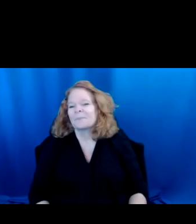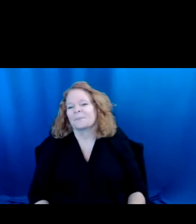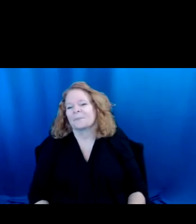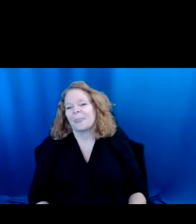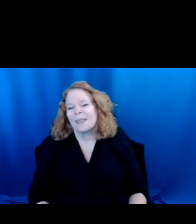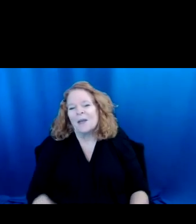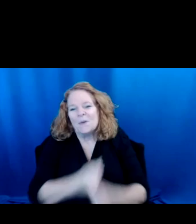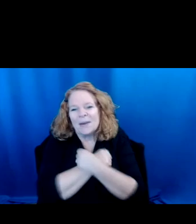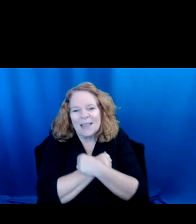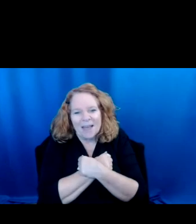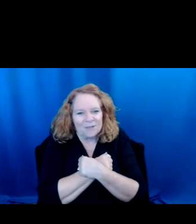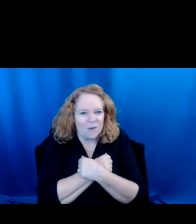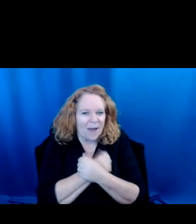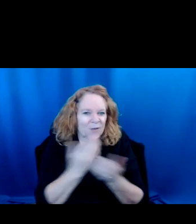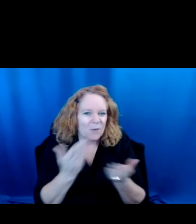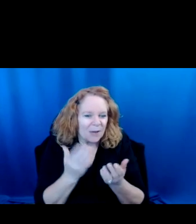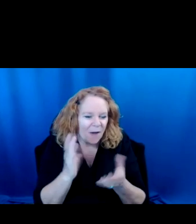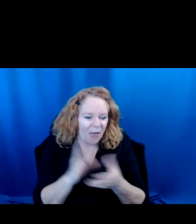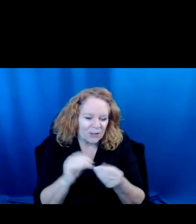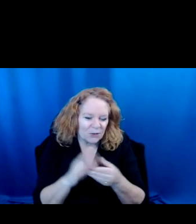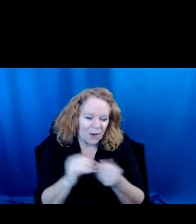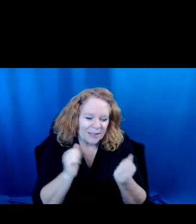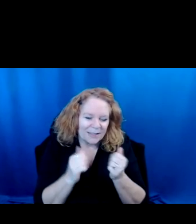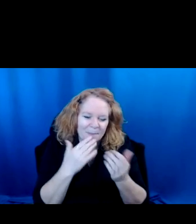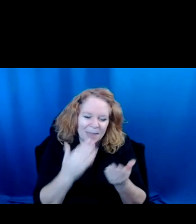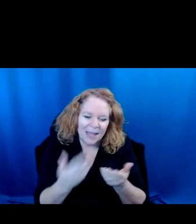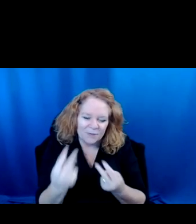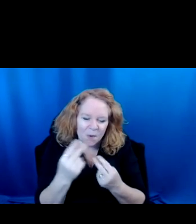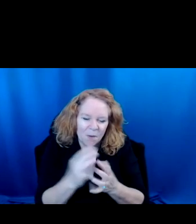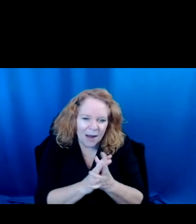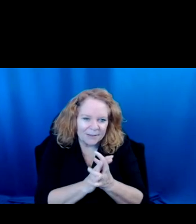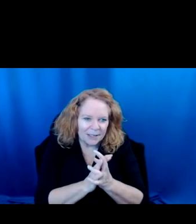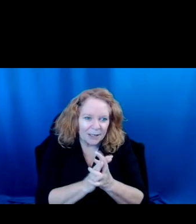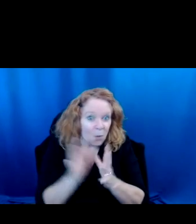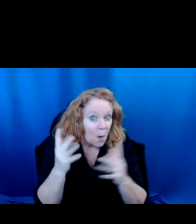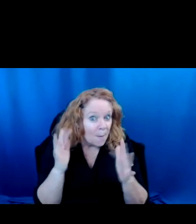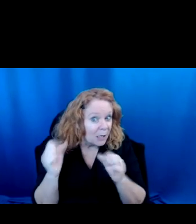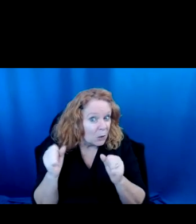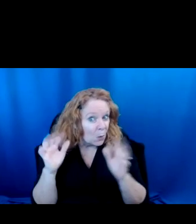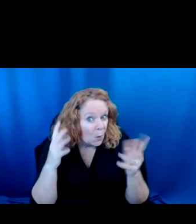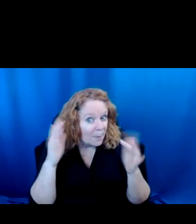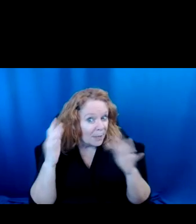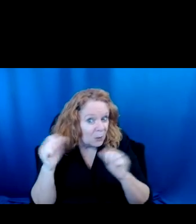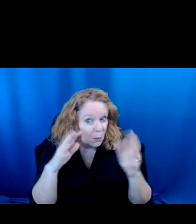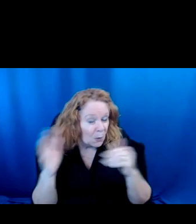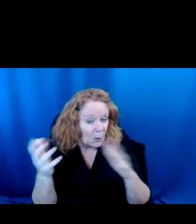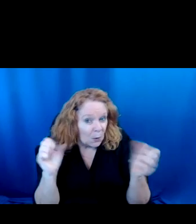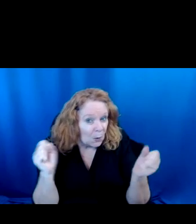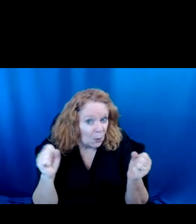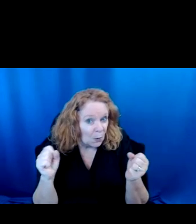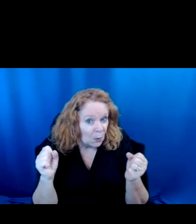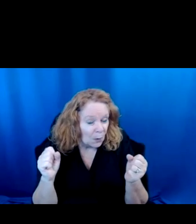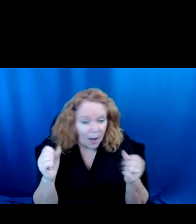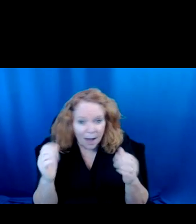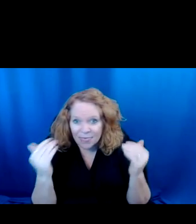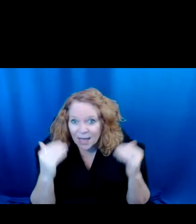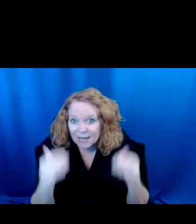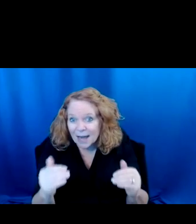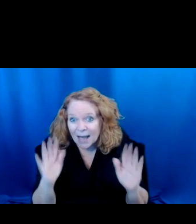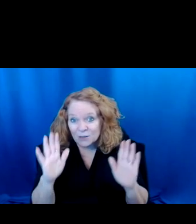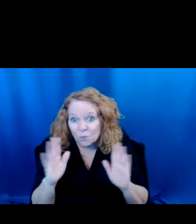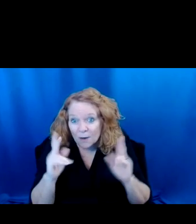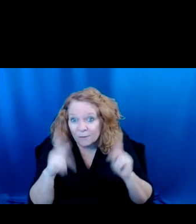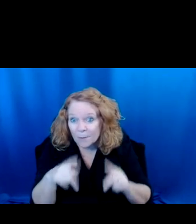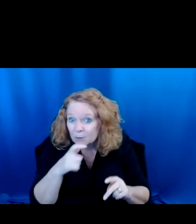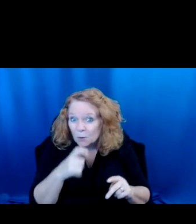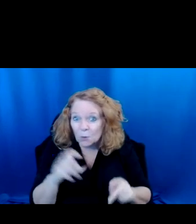having you and Monty on our Storytime Show. Thanks for being with us. Whoopity-do, whoopity-do, whoopity-do-do-do. The next wonderful person